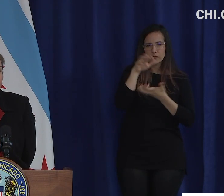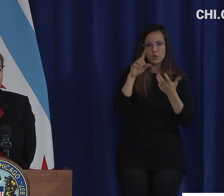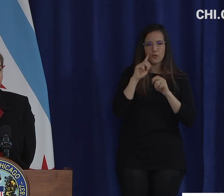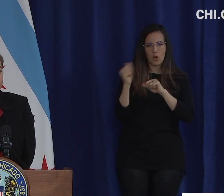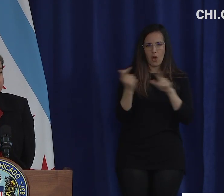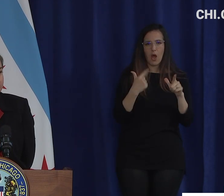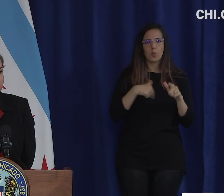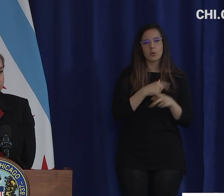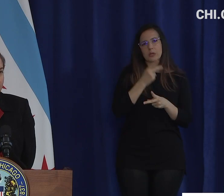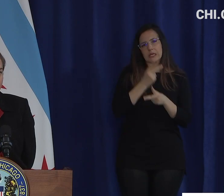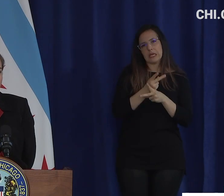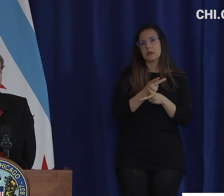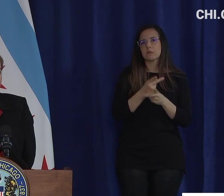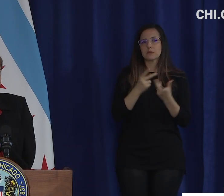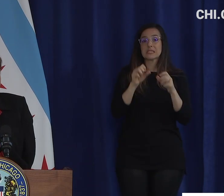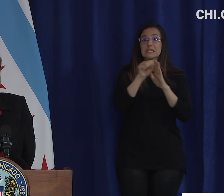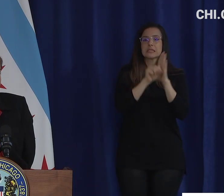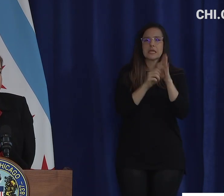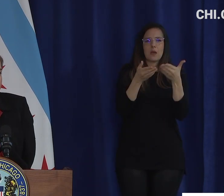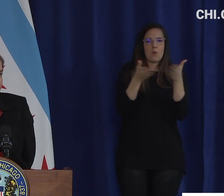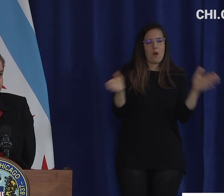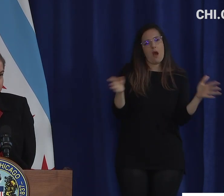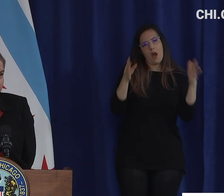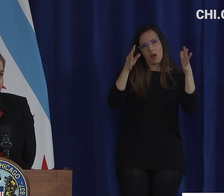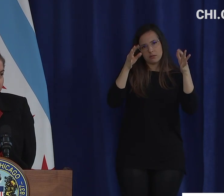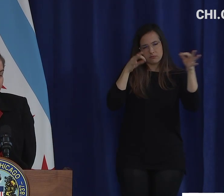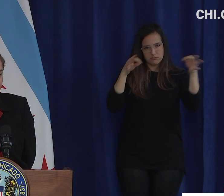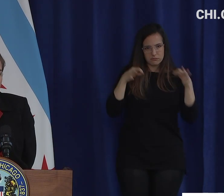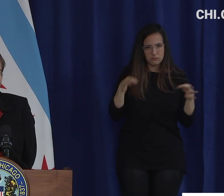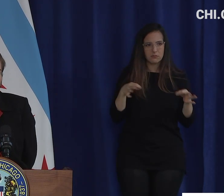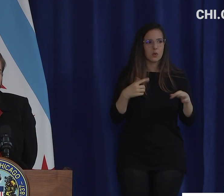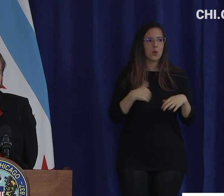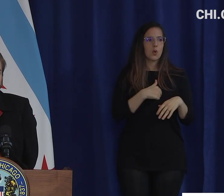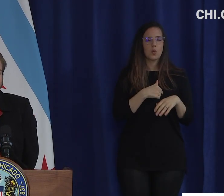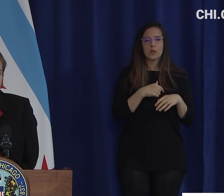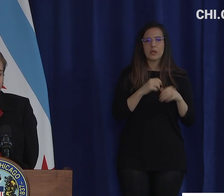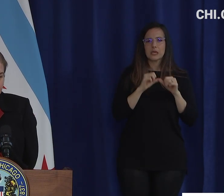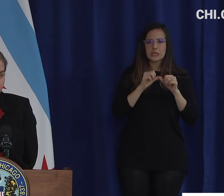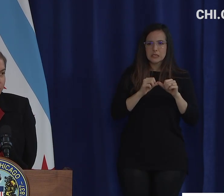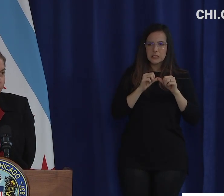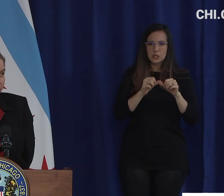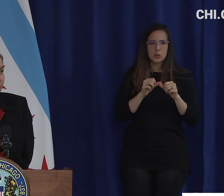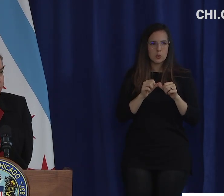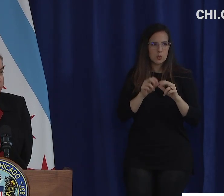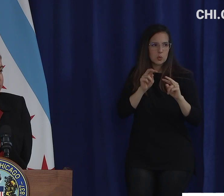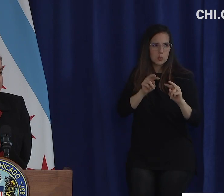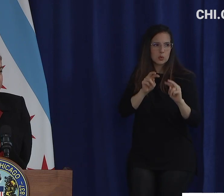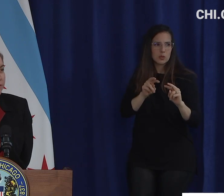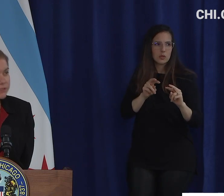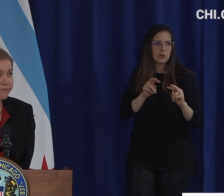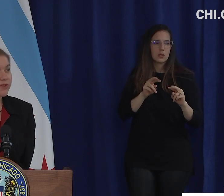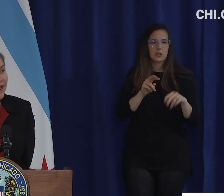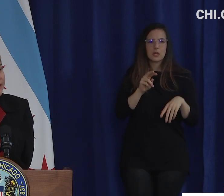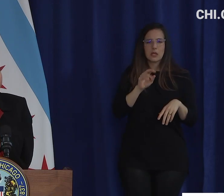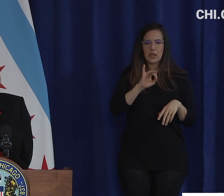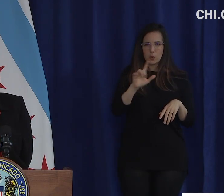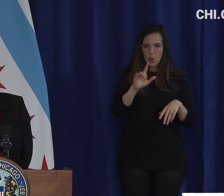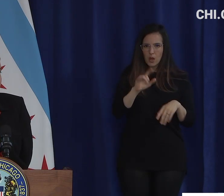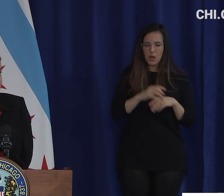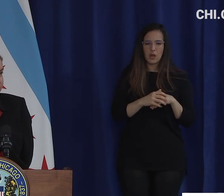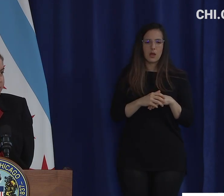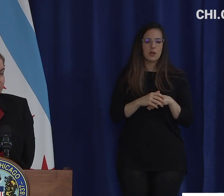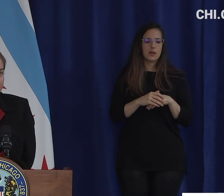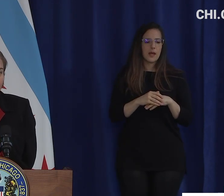level. We continue to monitor closely the situation in Illinois, and at this point we are also seeing some flattening